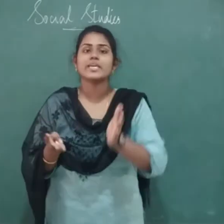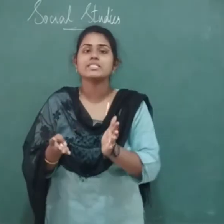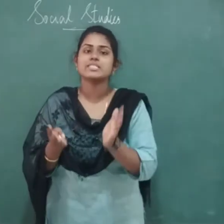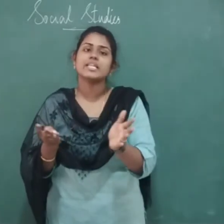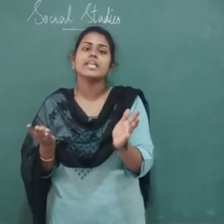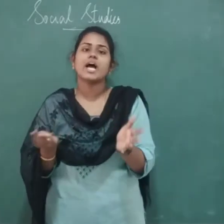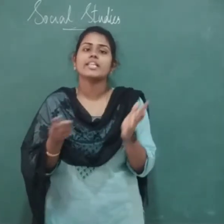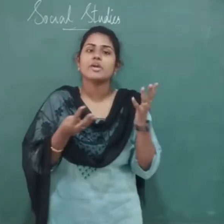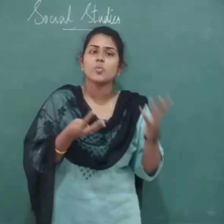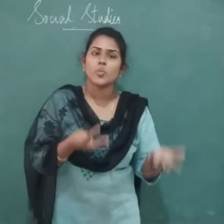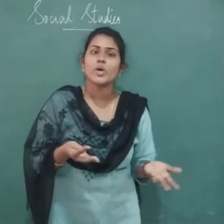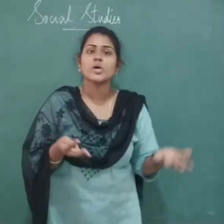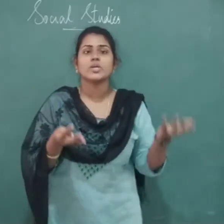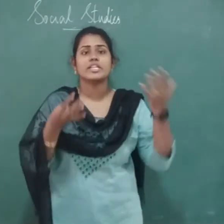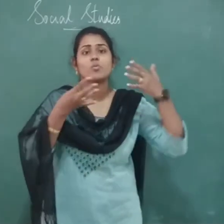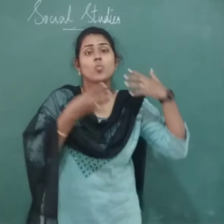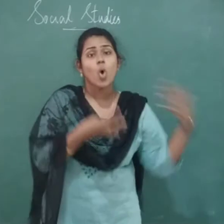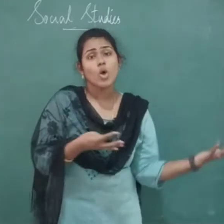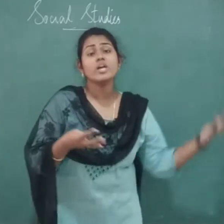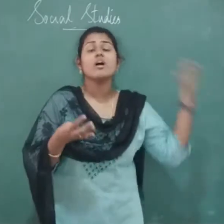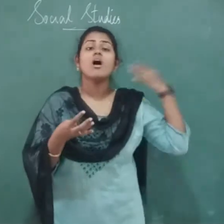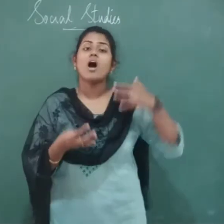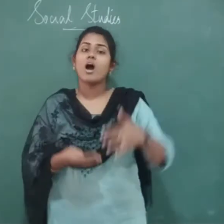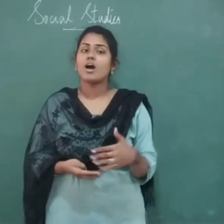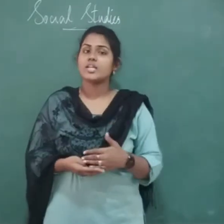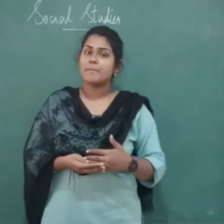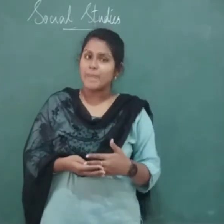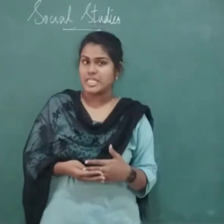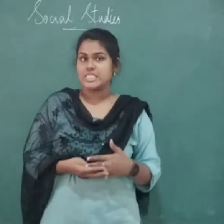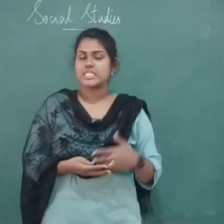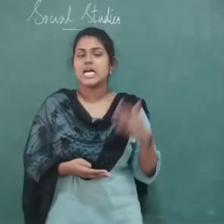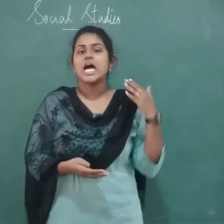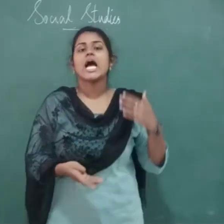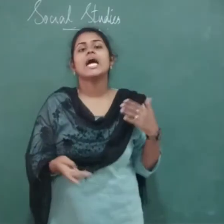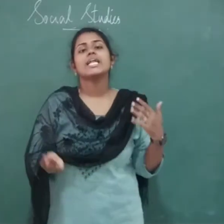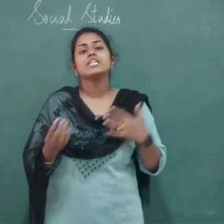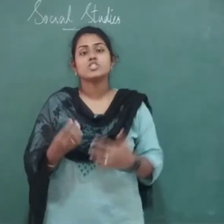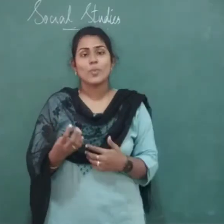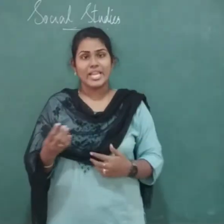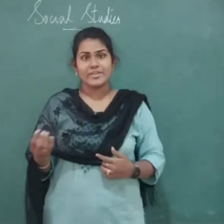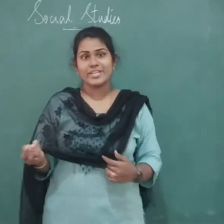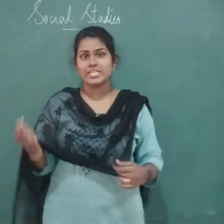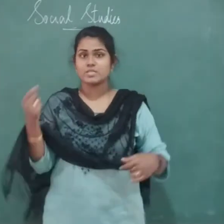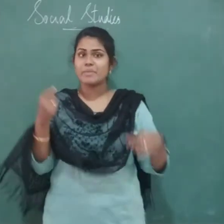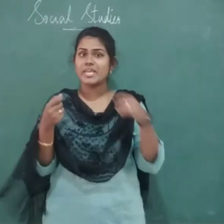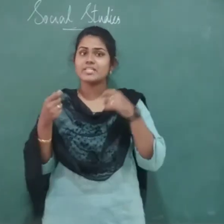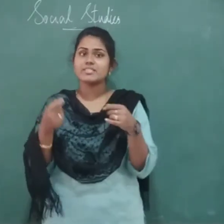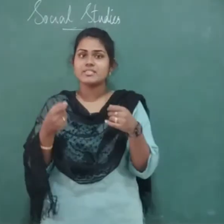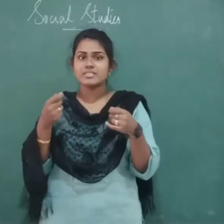say that yeah, they worn ornaments and jewelries, beads in the